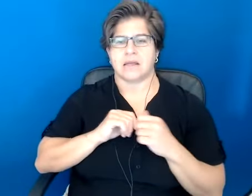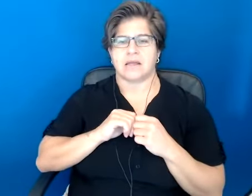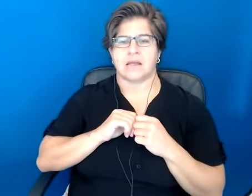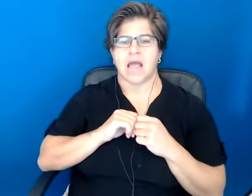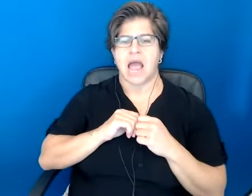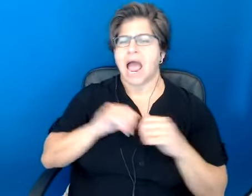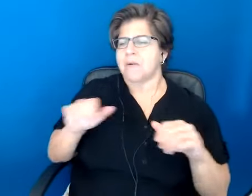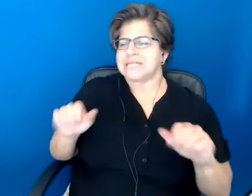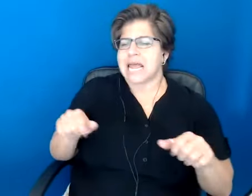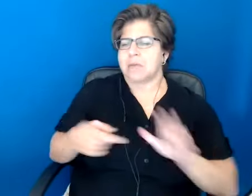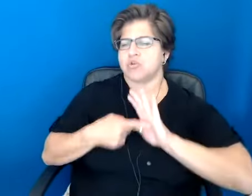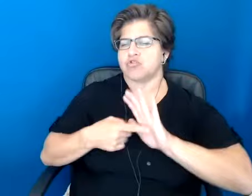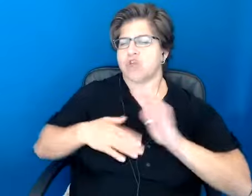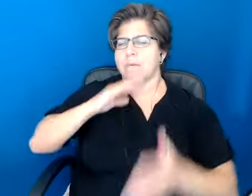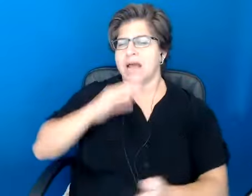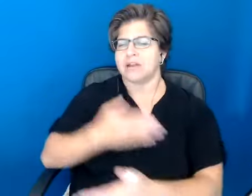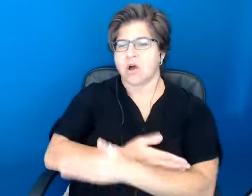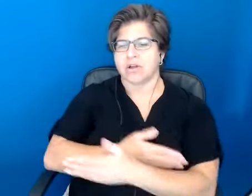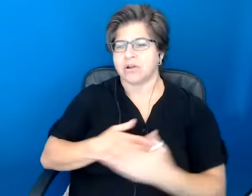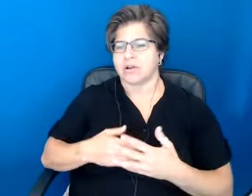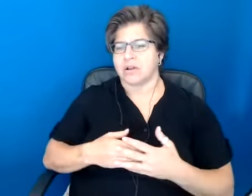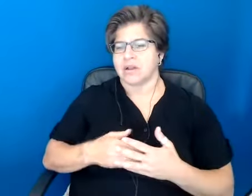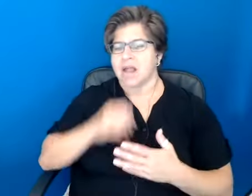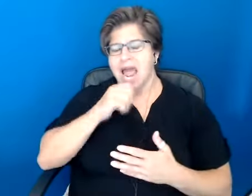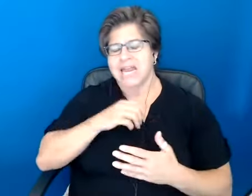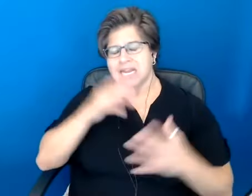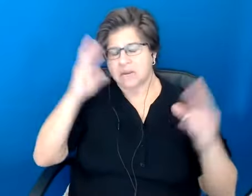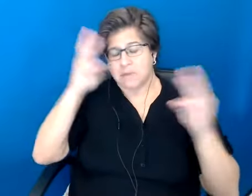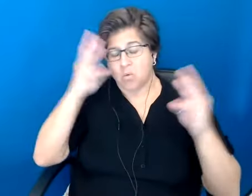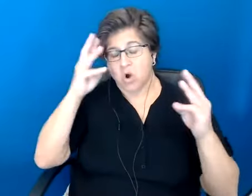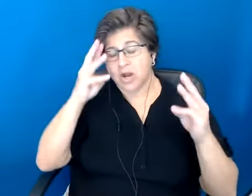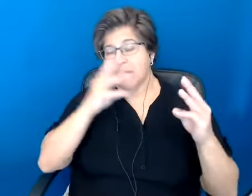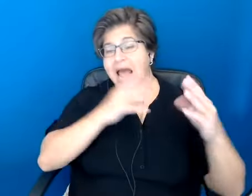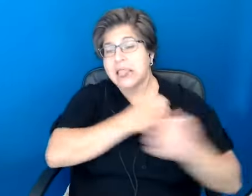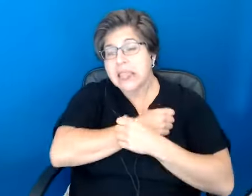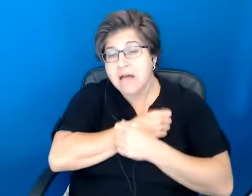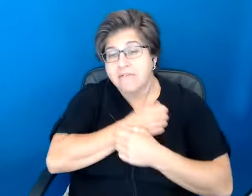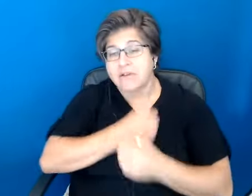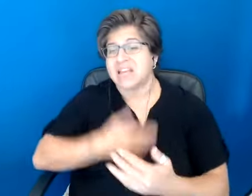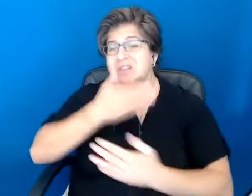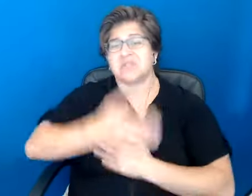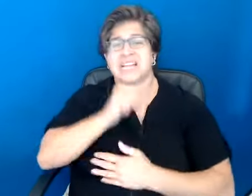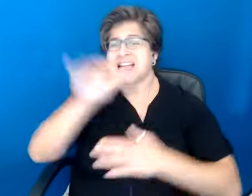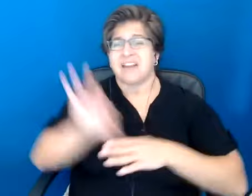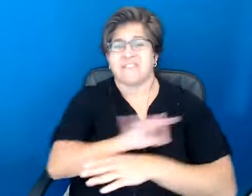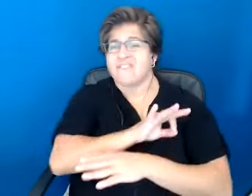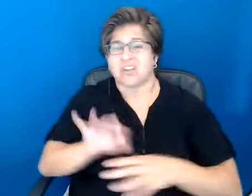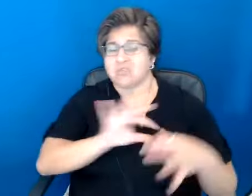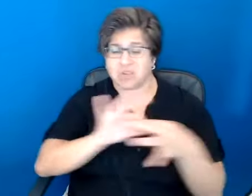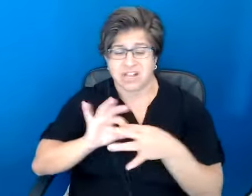Al-Anon. So that was a start of a new beginning. I started to show this wee lassie. I didn't